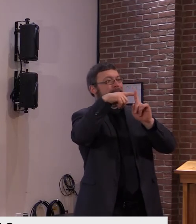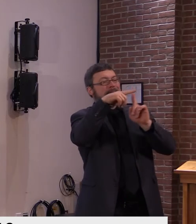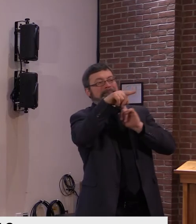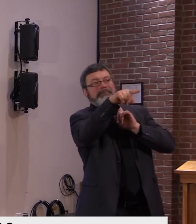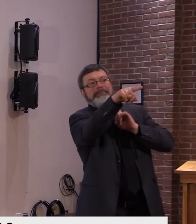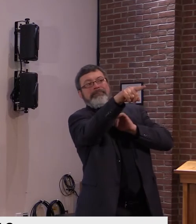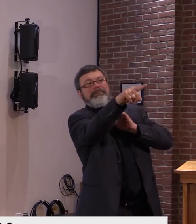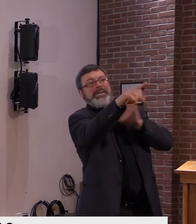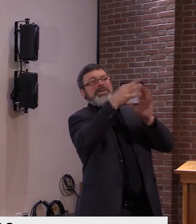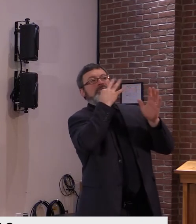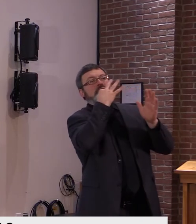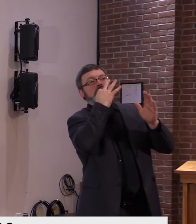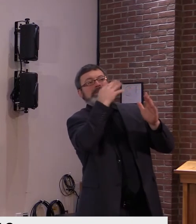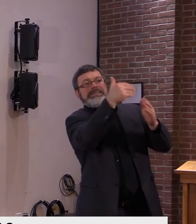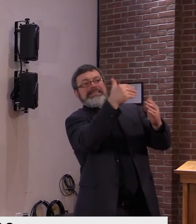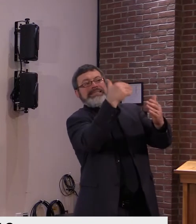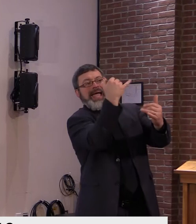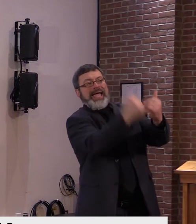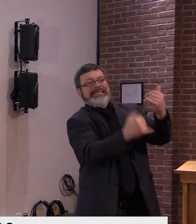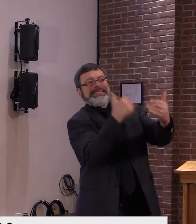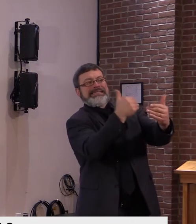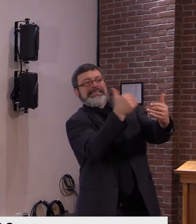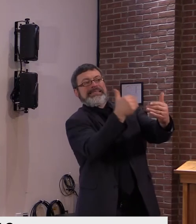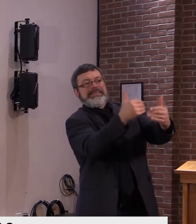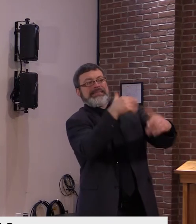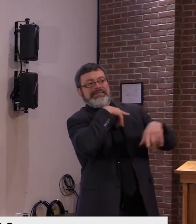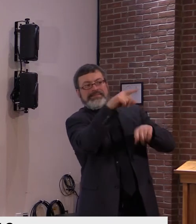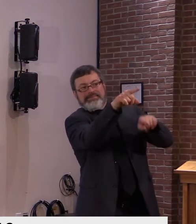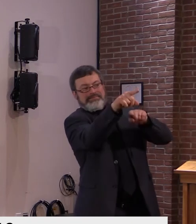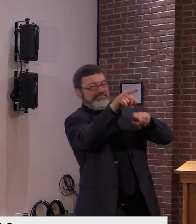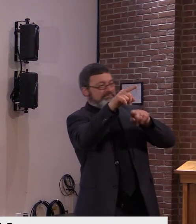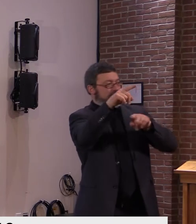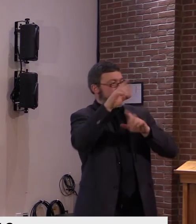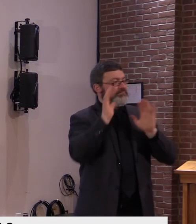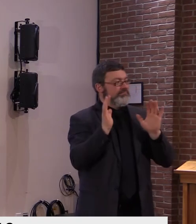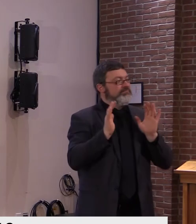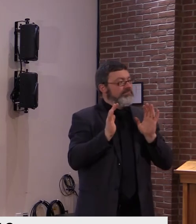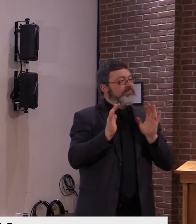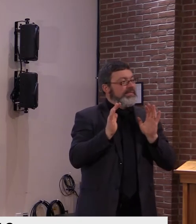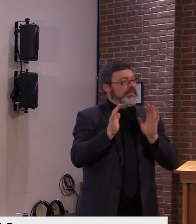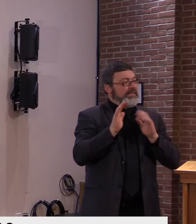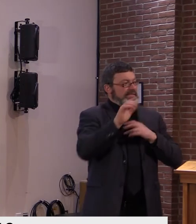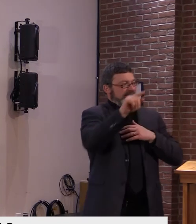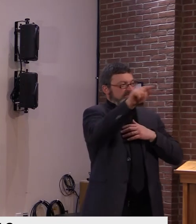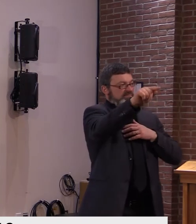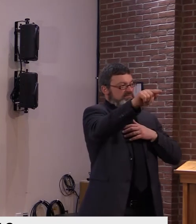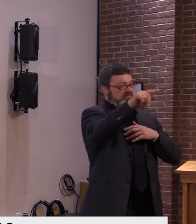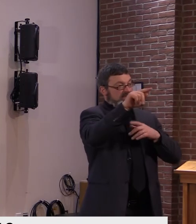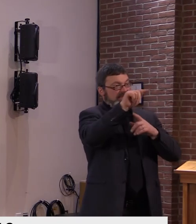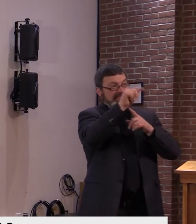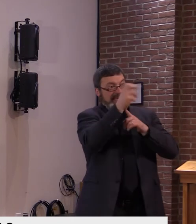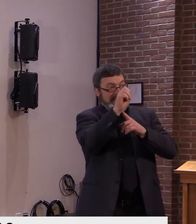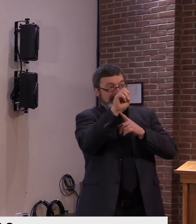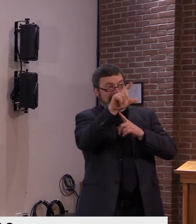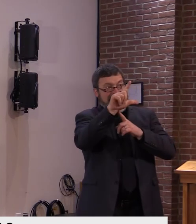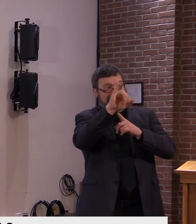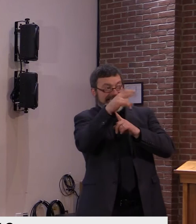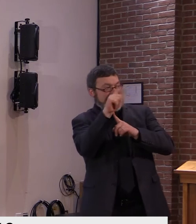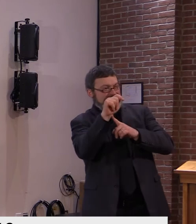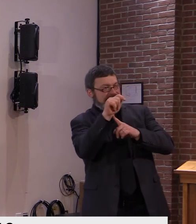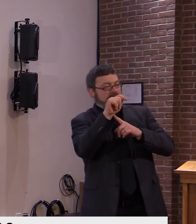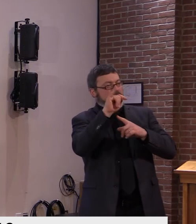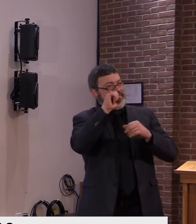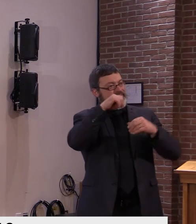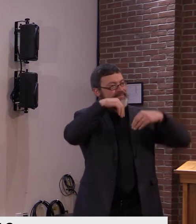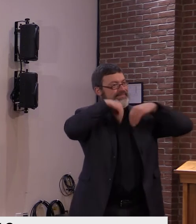ways. So if we can bring some of the hope and cheer along the way in that regard, that would help as well.